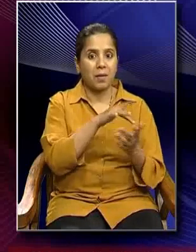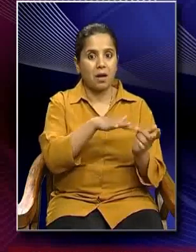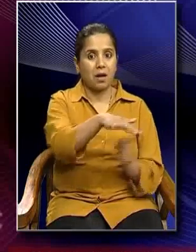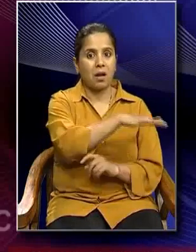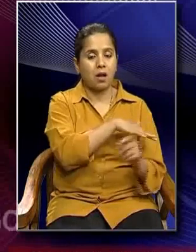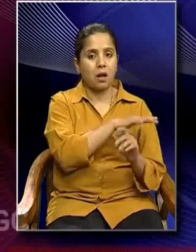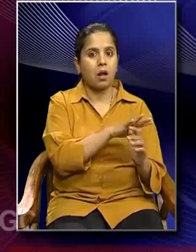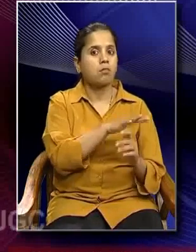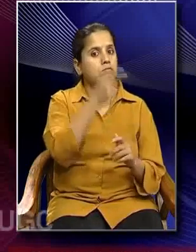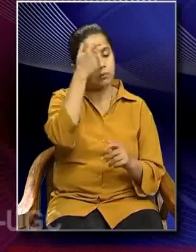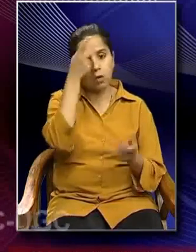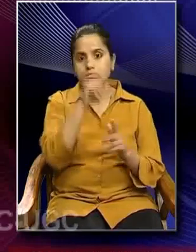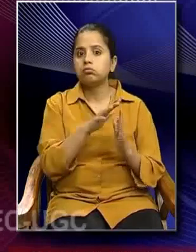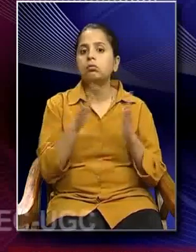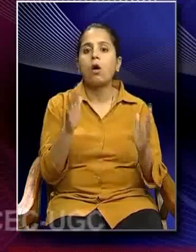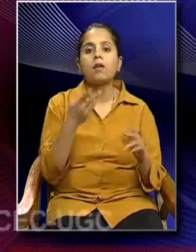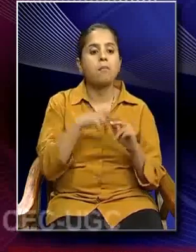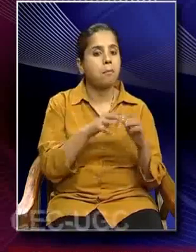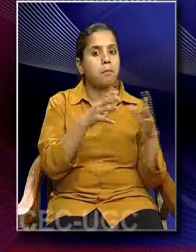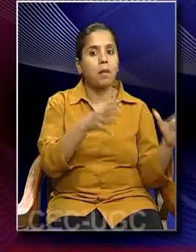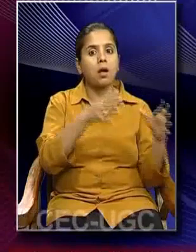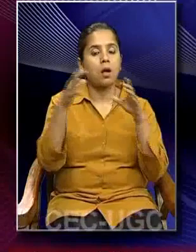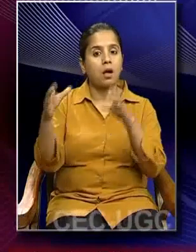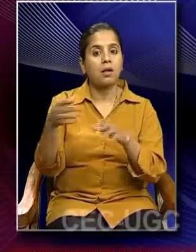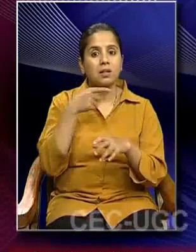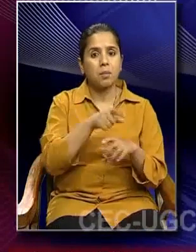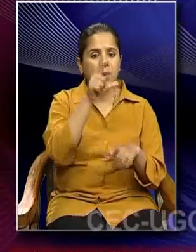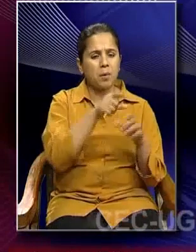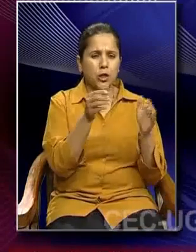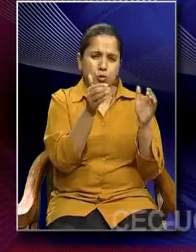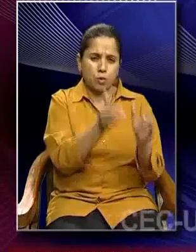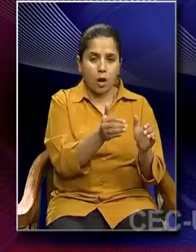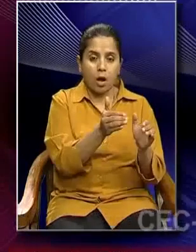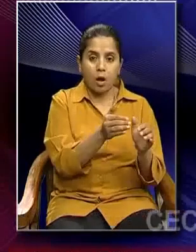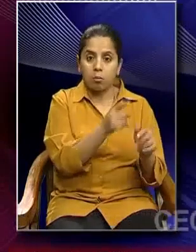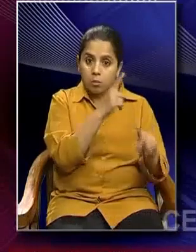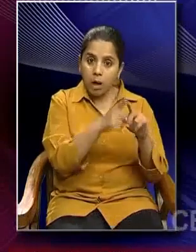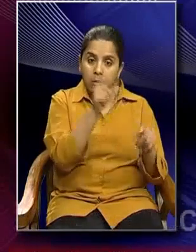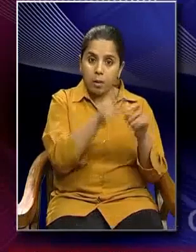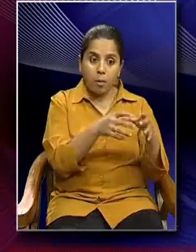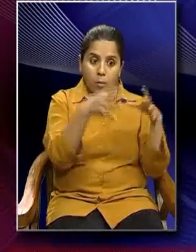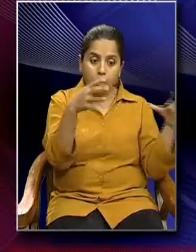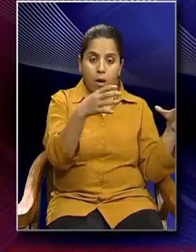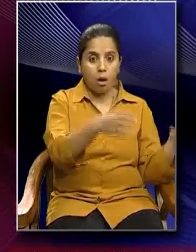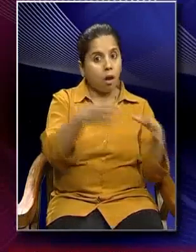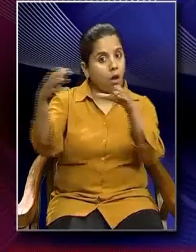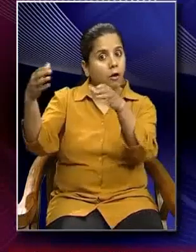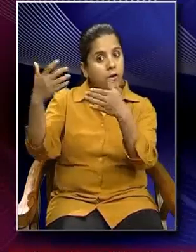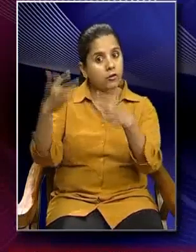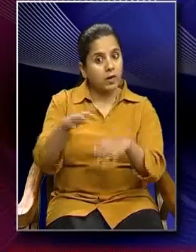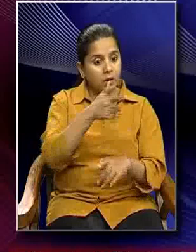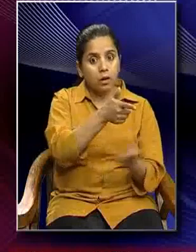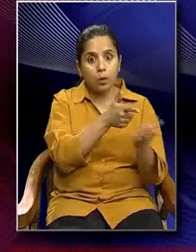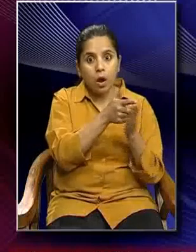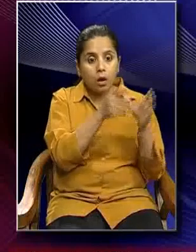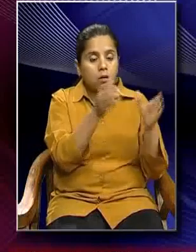very devastating. Why? Because the size of village is so small, and if a large chunk of people are living out from a village and